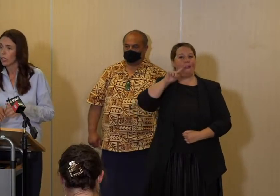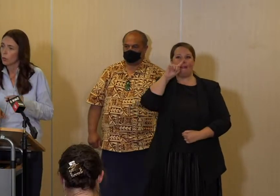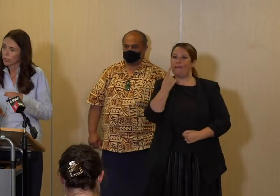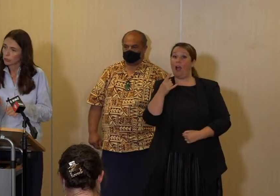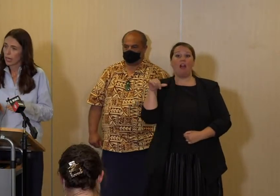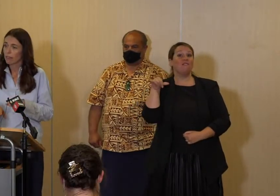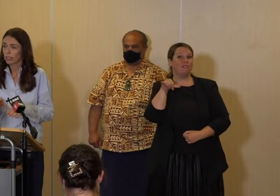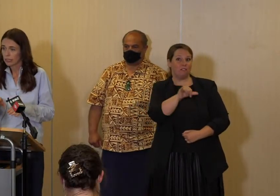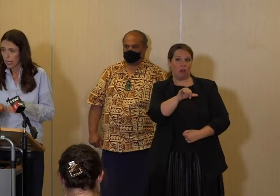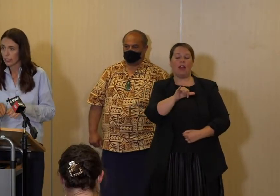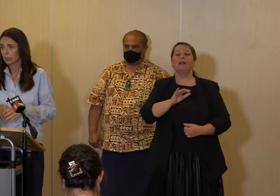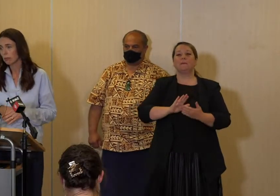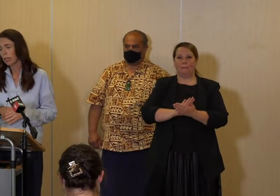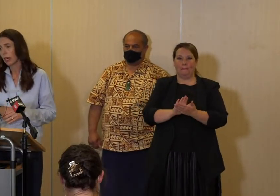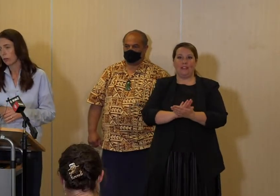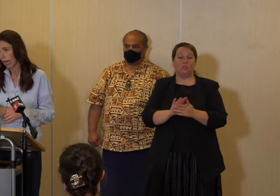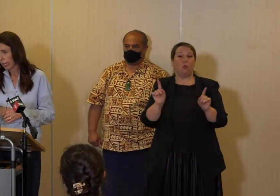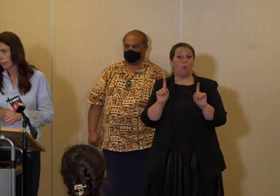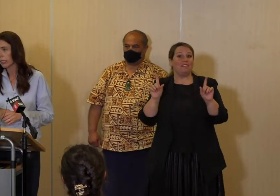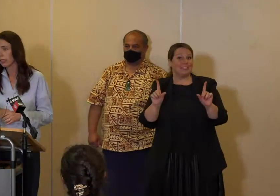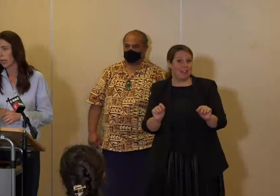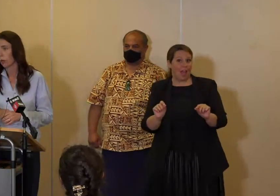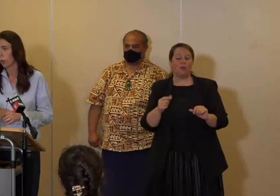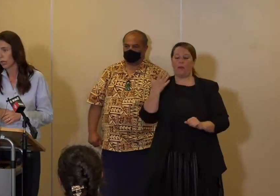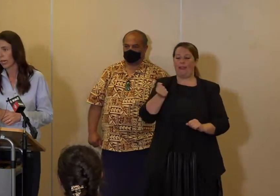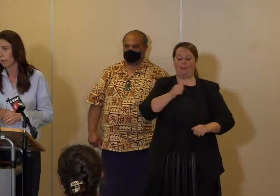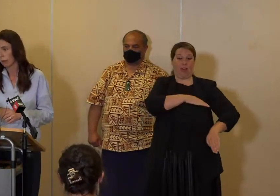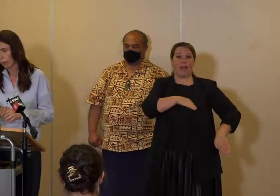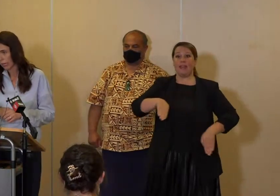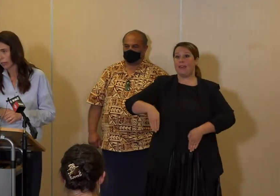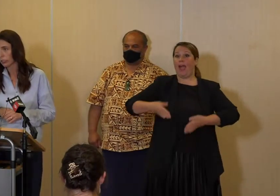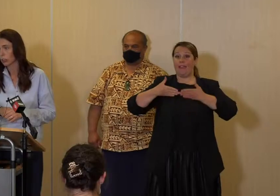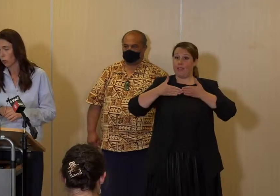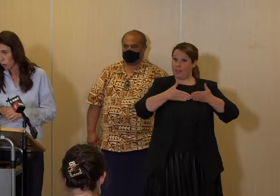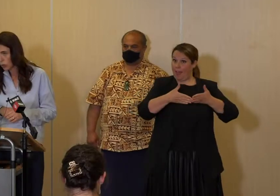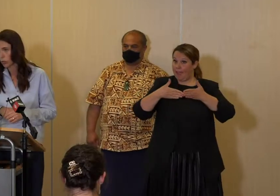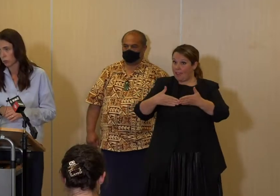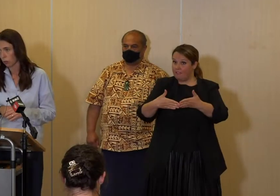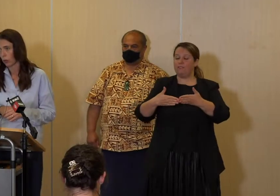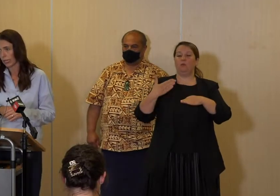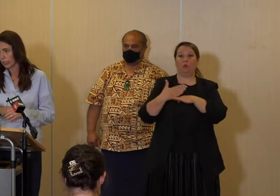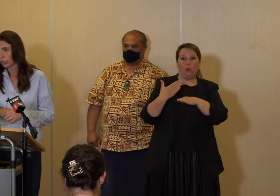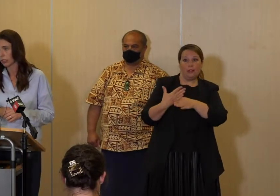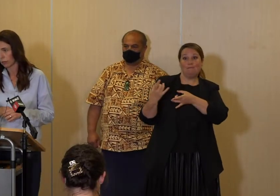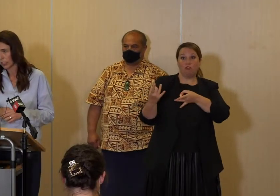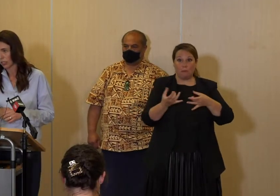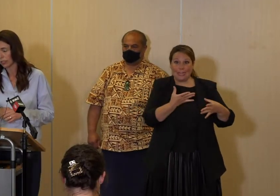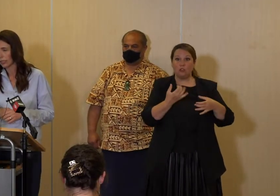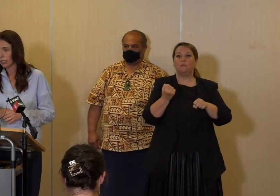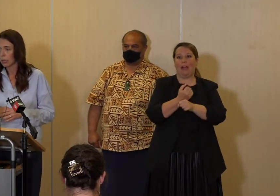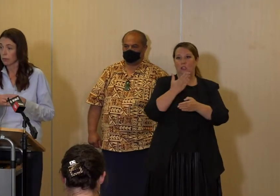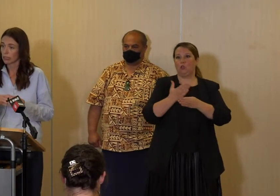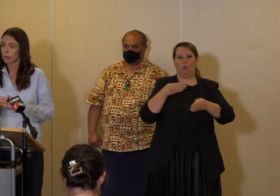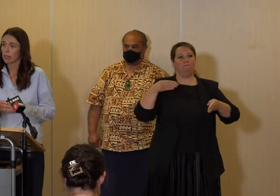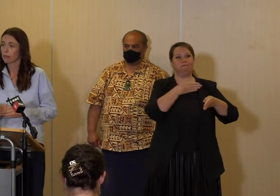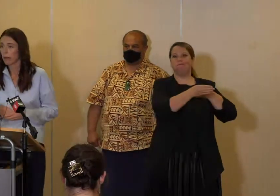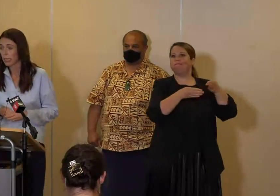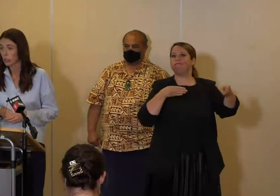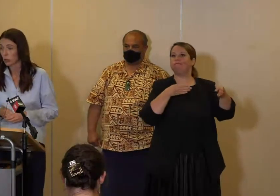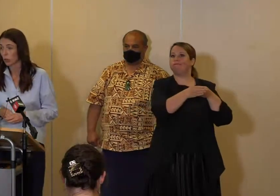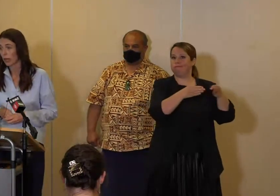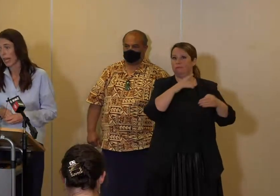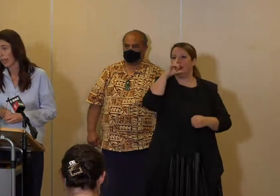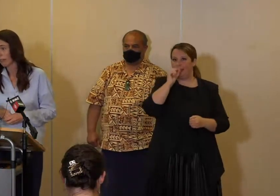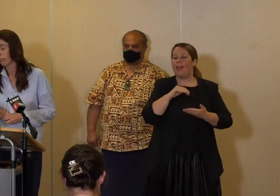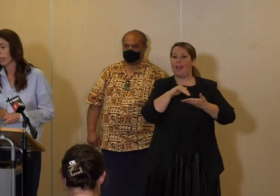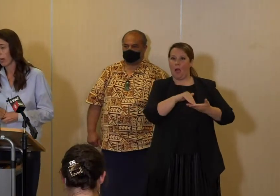environment, we do have in tandem our Navy working and preparing to also deploy into the region, but it's a matter of making